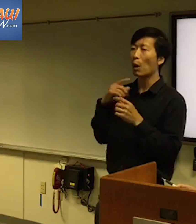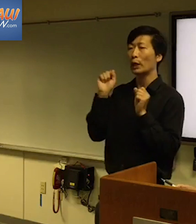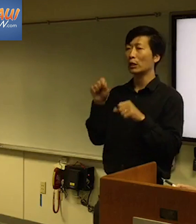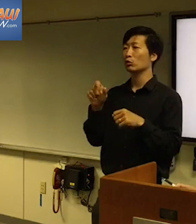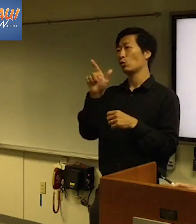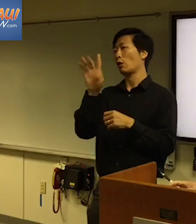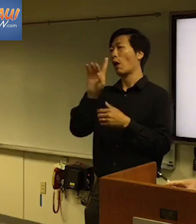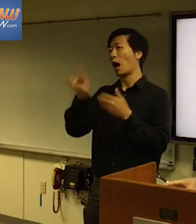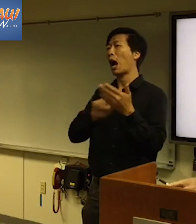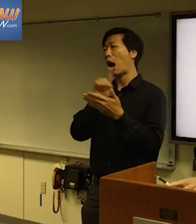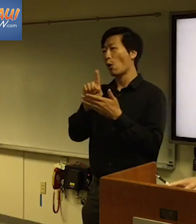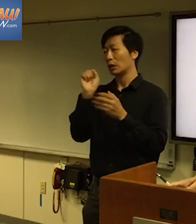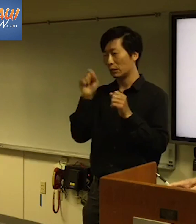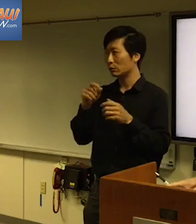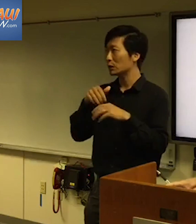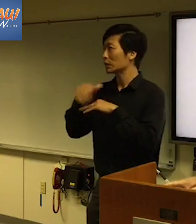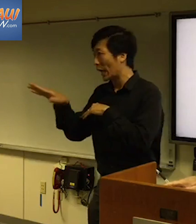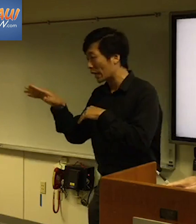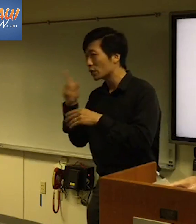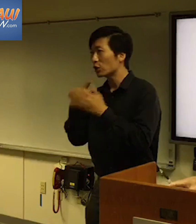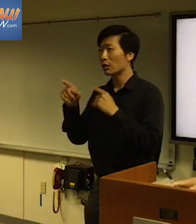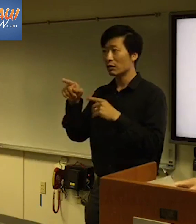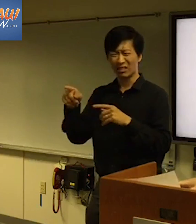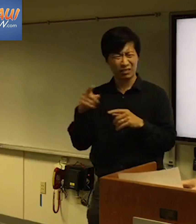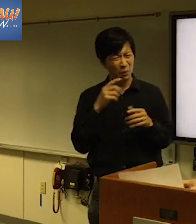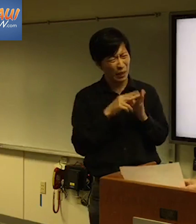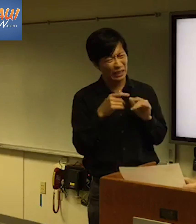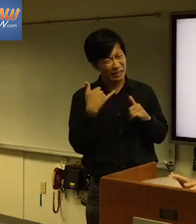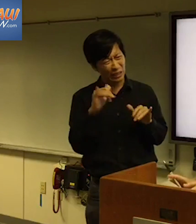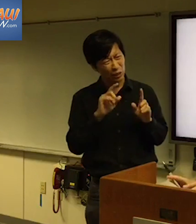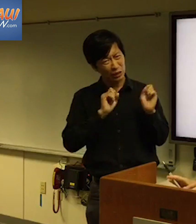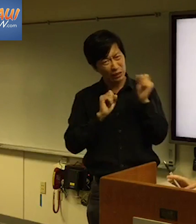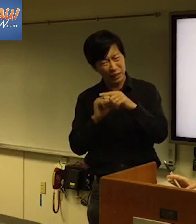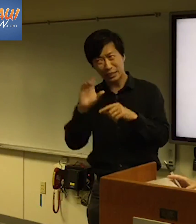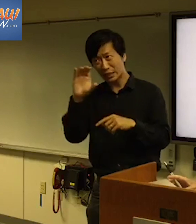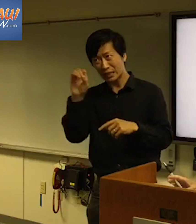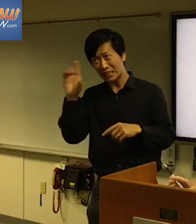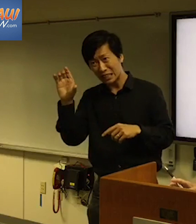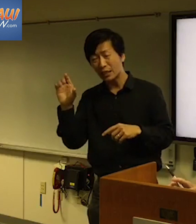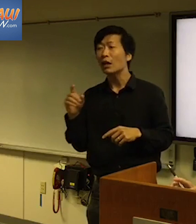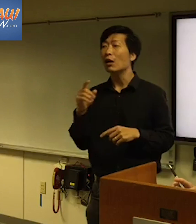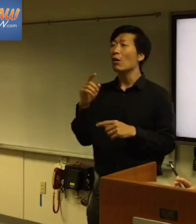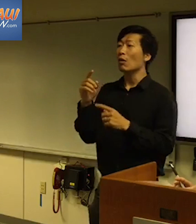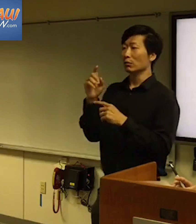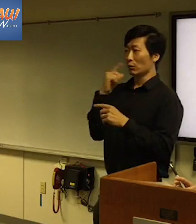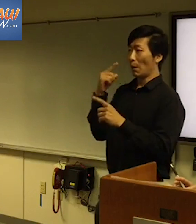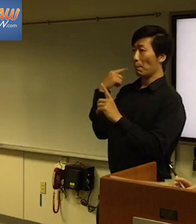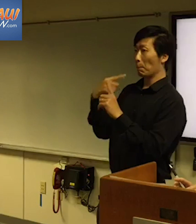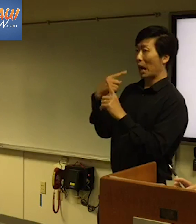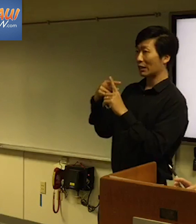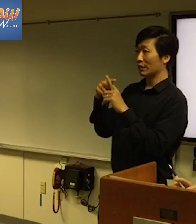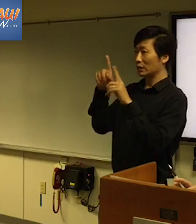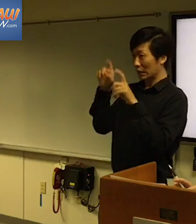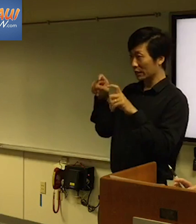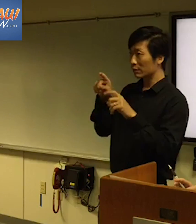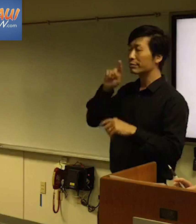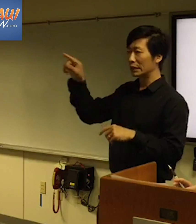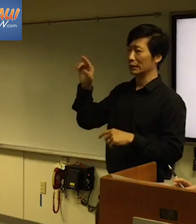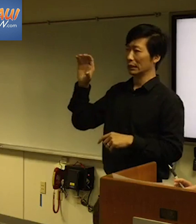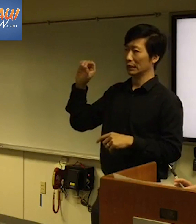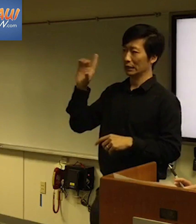history, we are testing that individual if other causes of the illness are ruled out. So it's